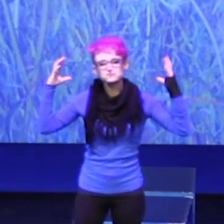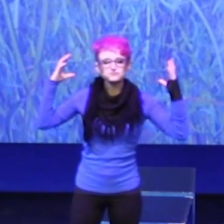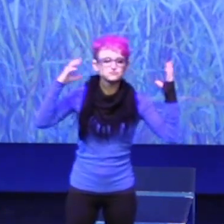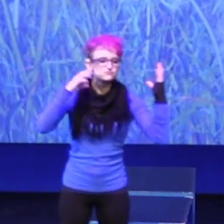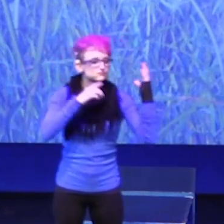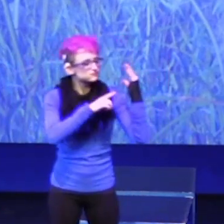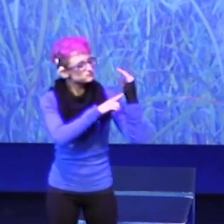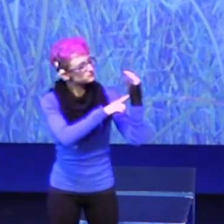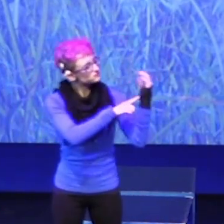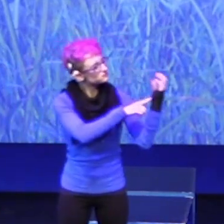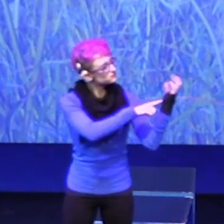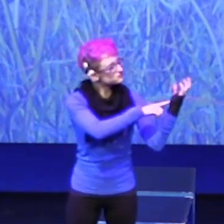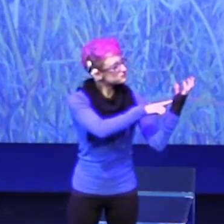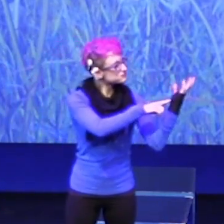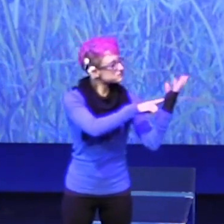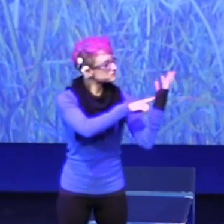dancing contentedly.